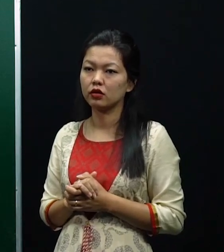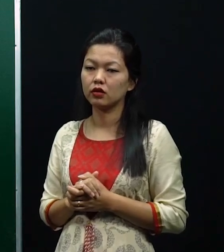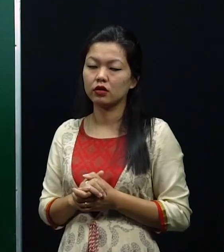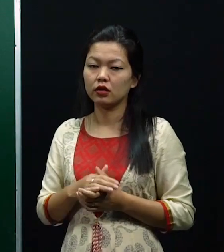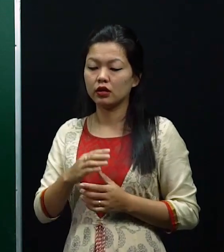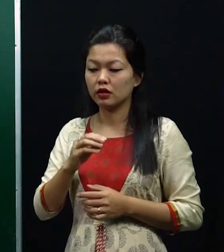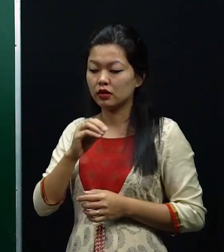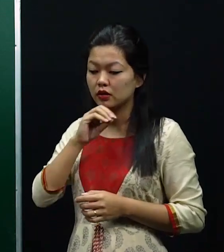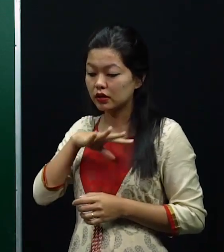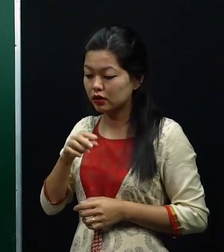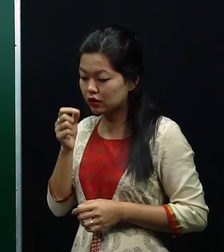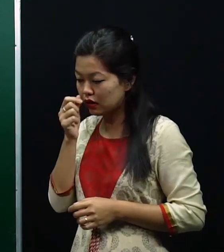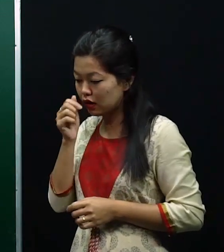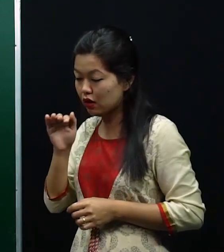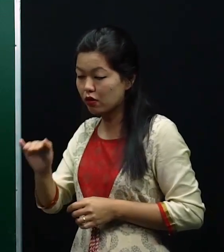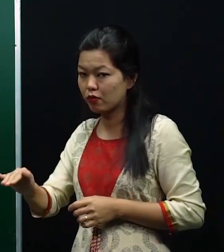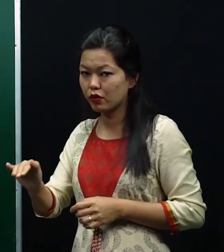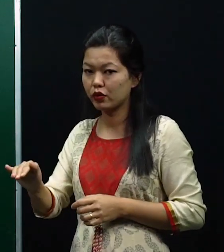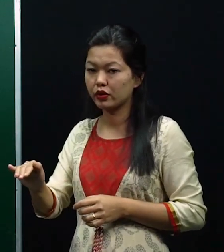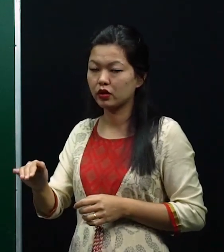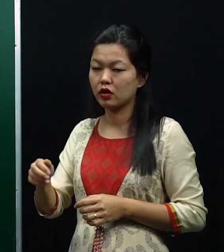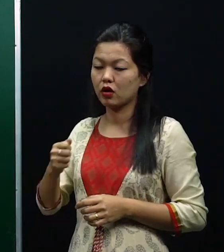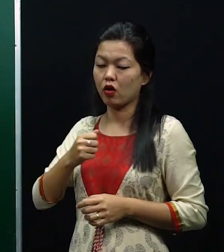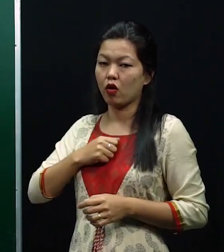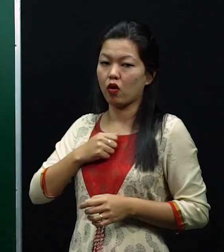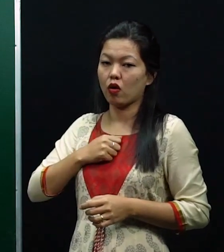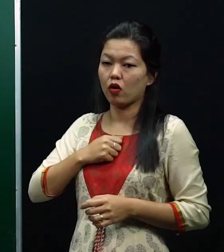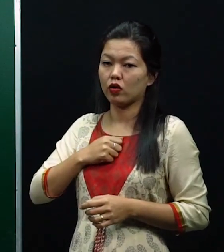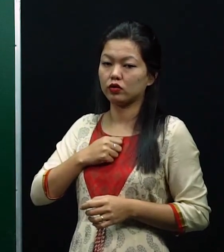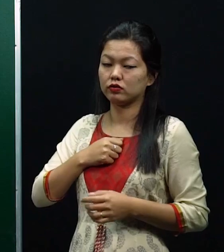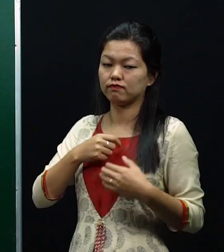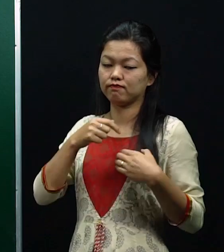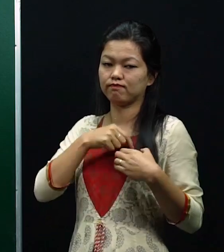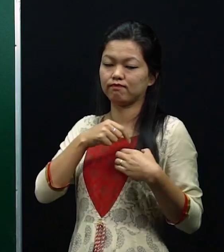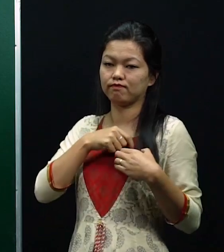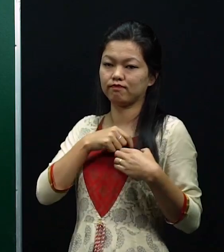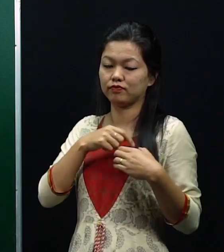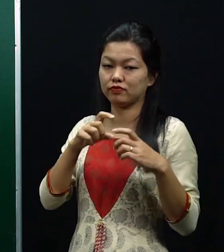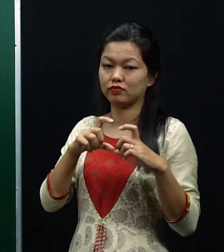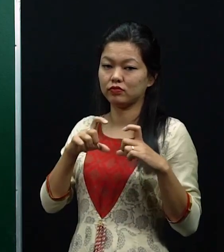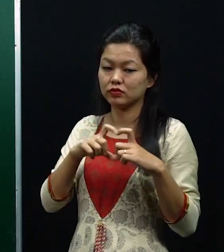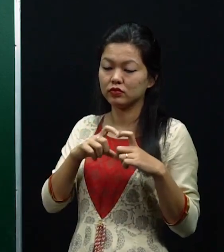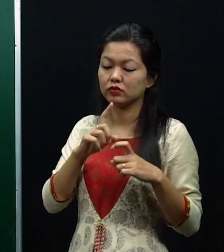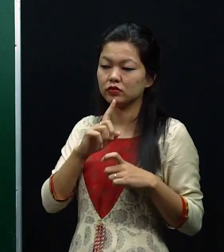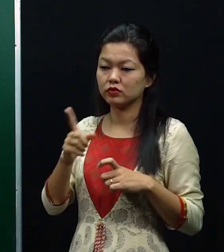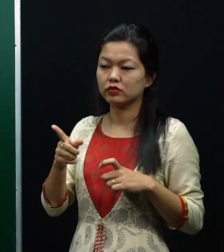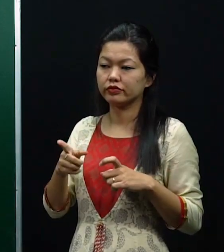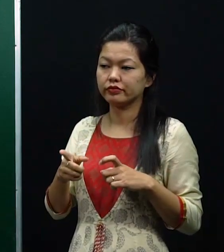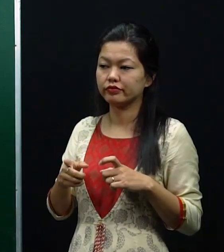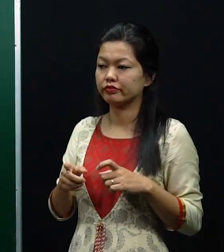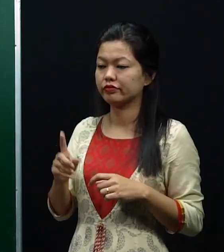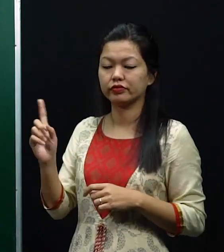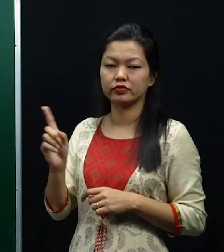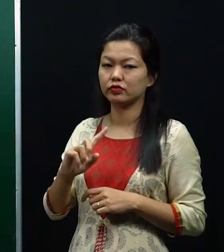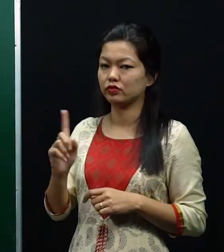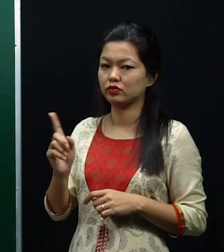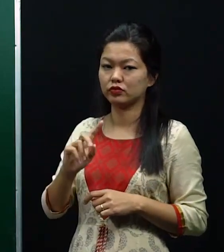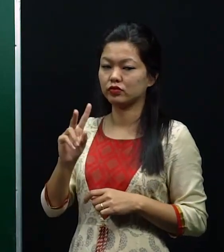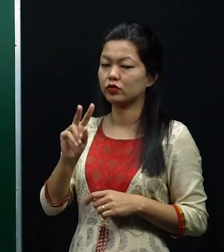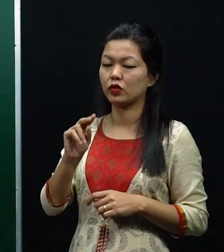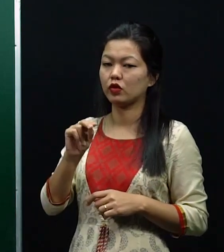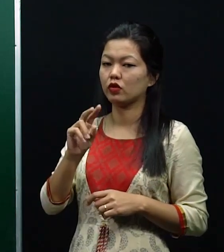heard voices saying he will come. So these are the questions that are going on in his mind. Why am I not able to accept